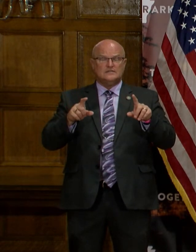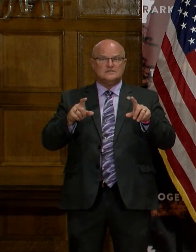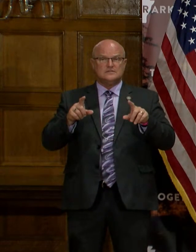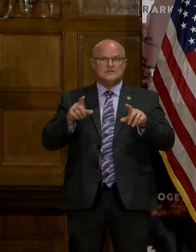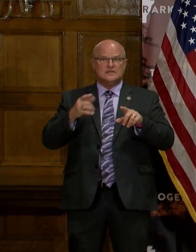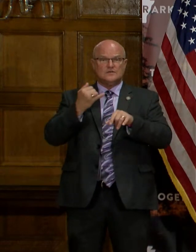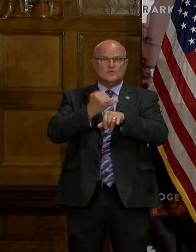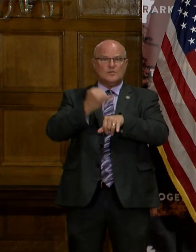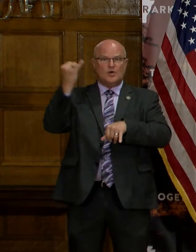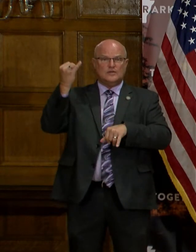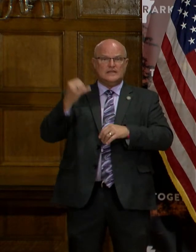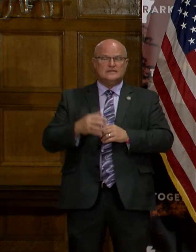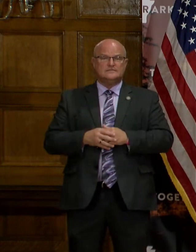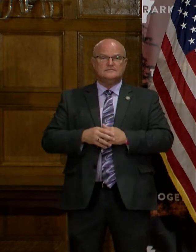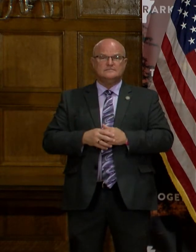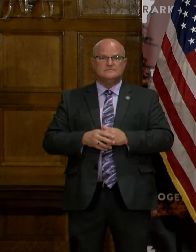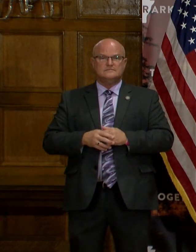remotely?